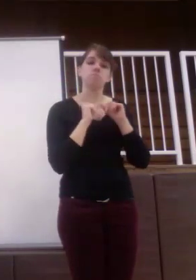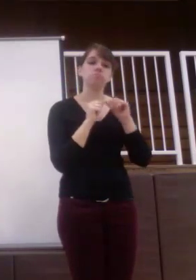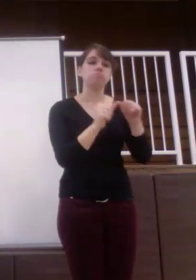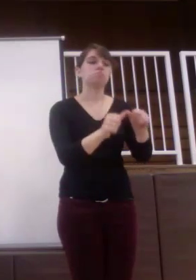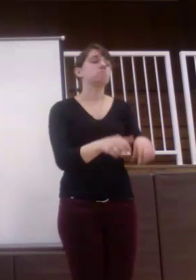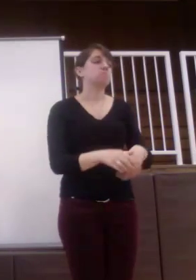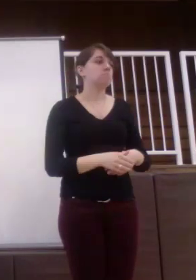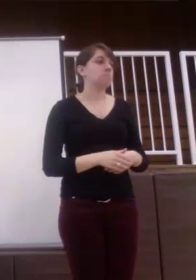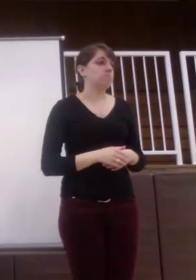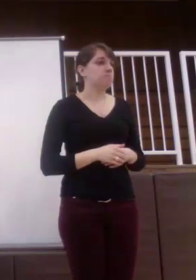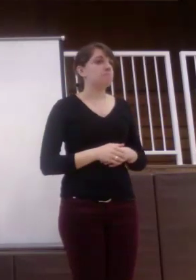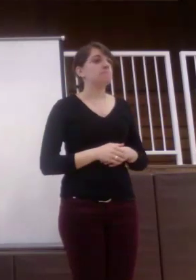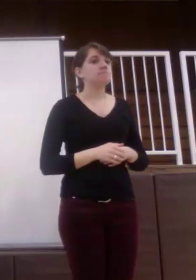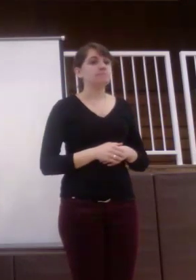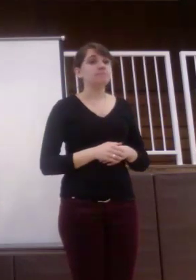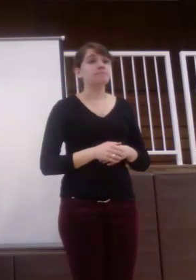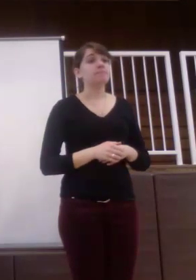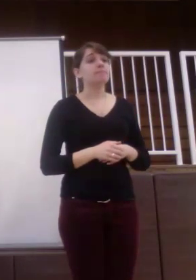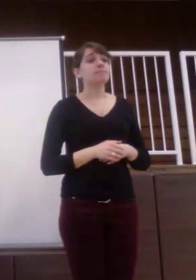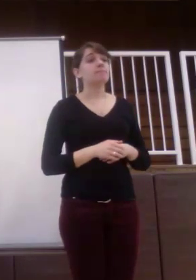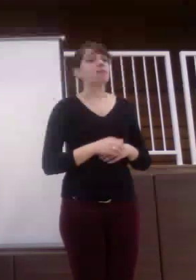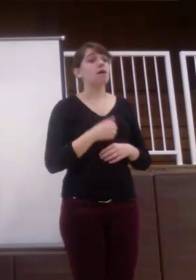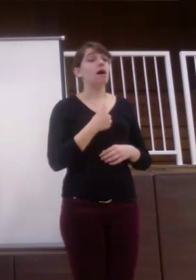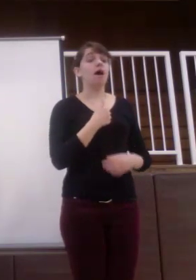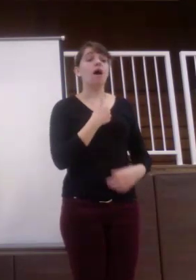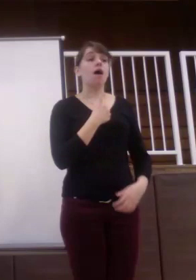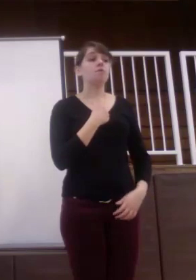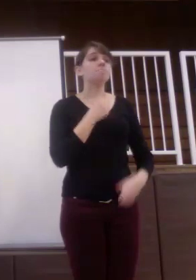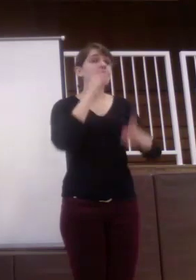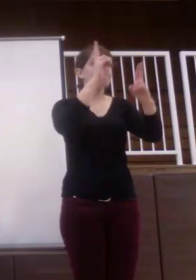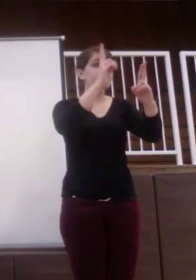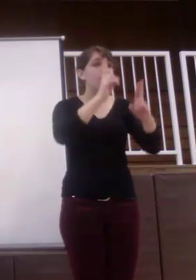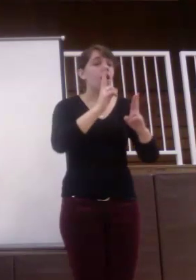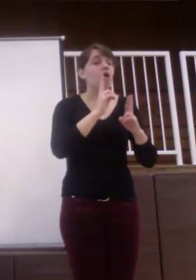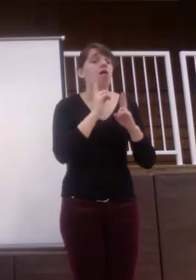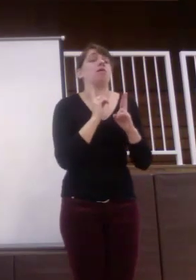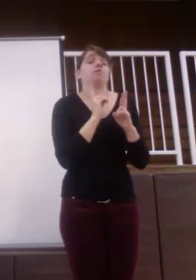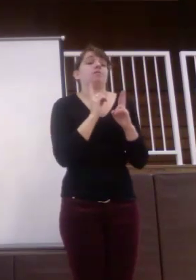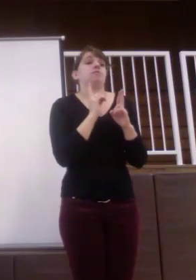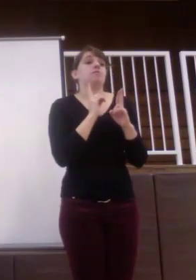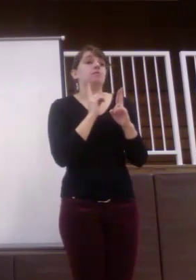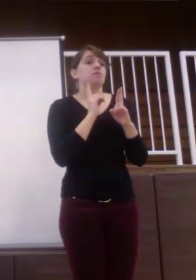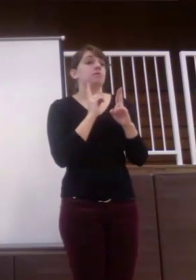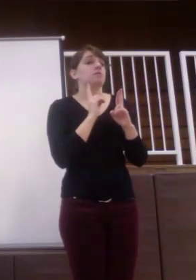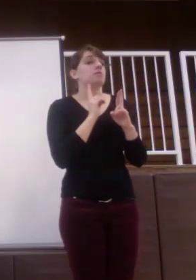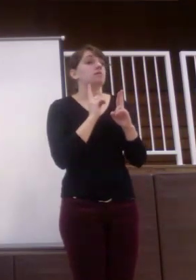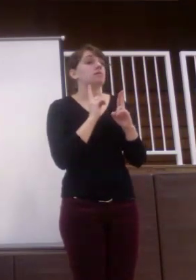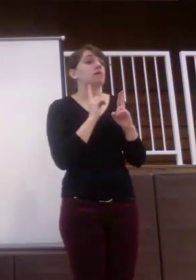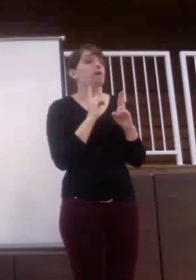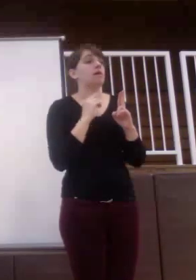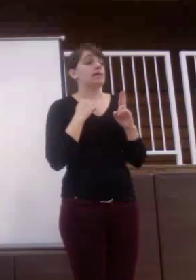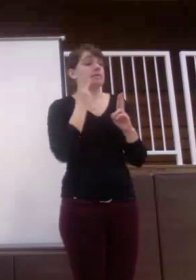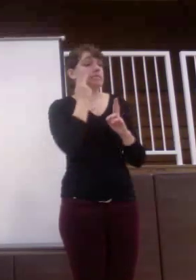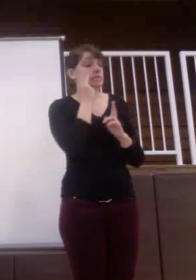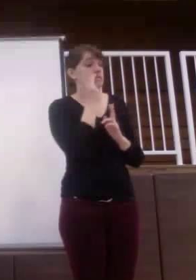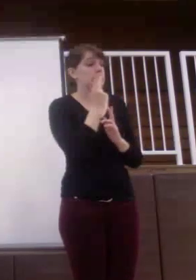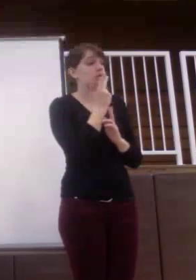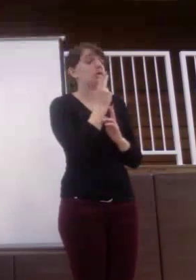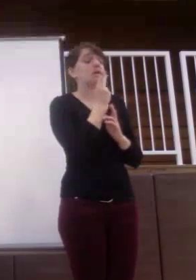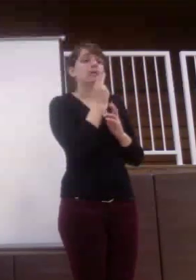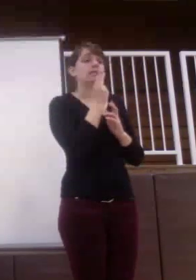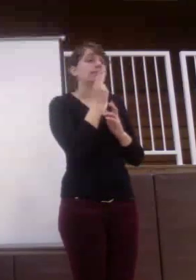when I was privileged to witness the death or final